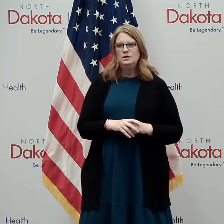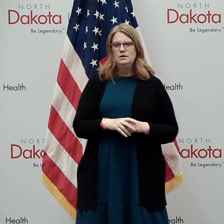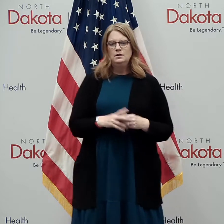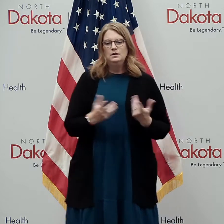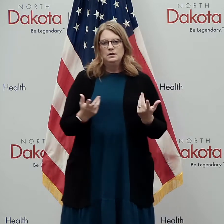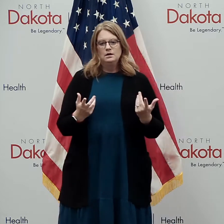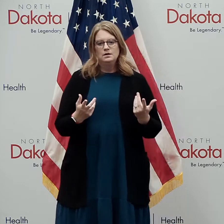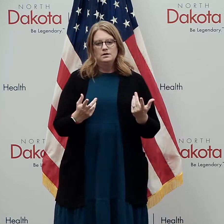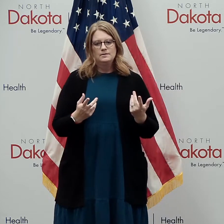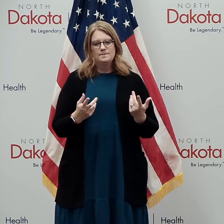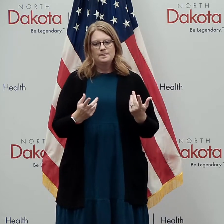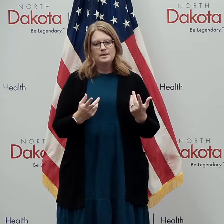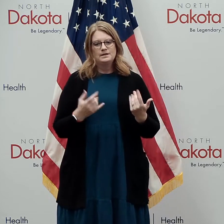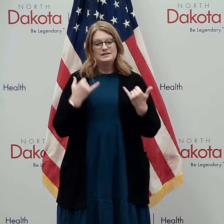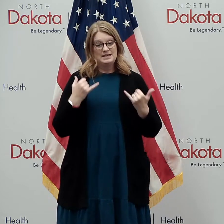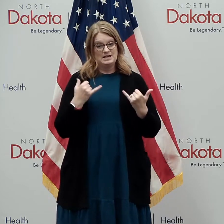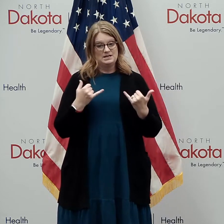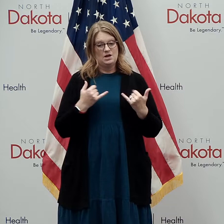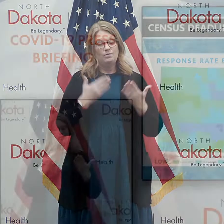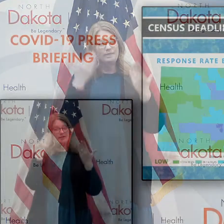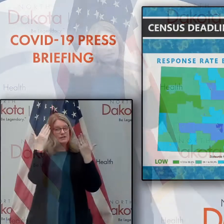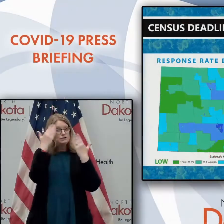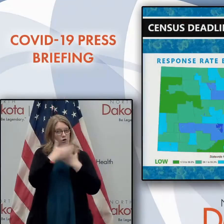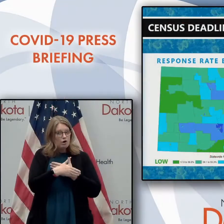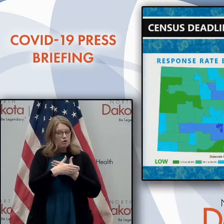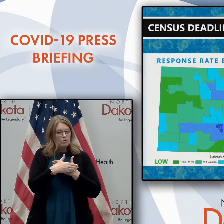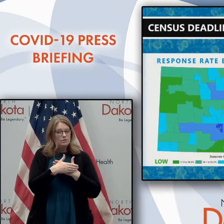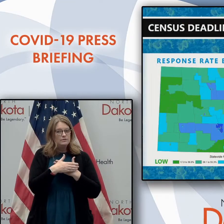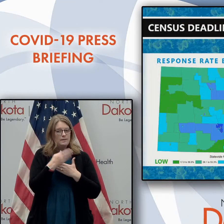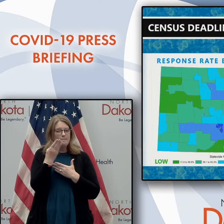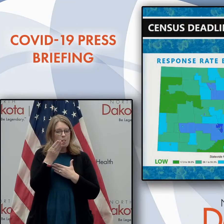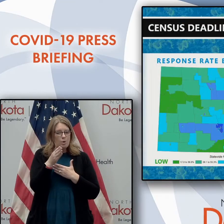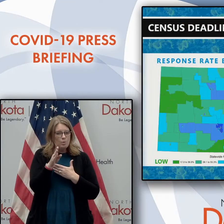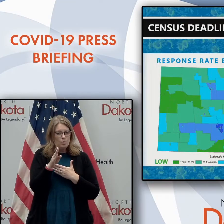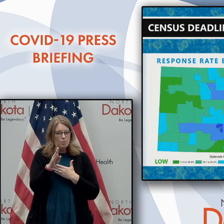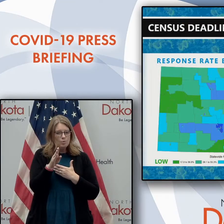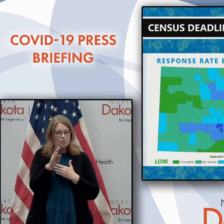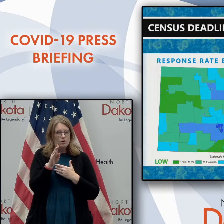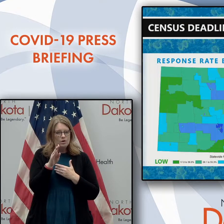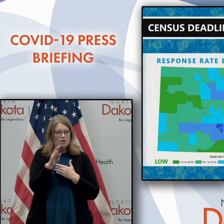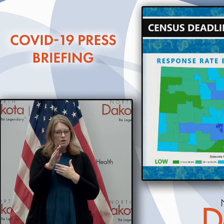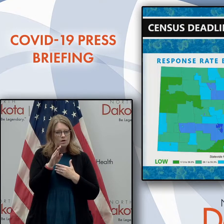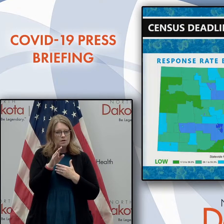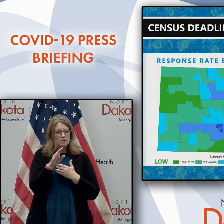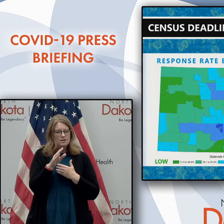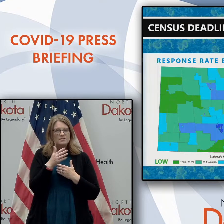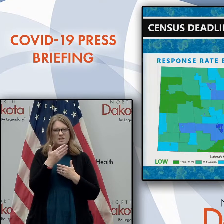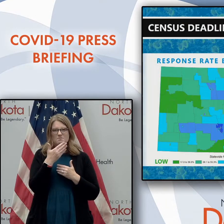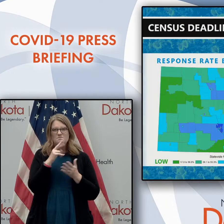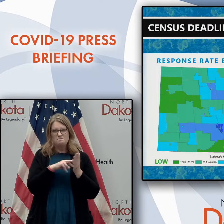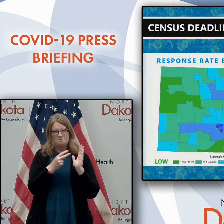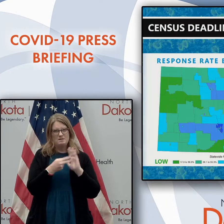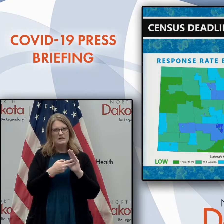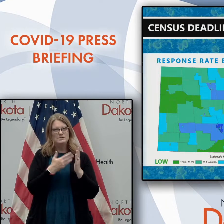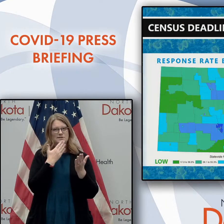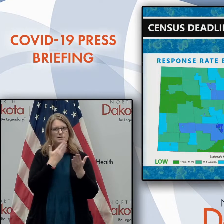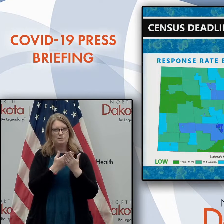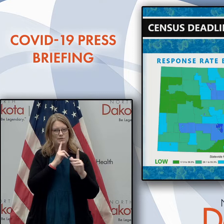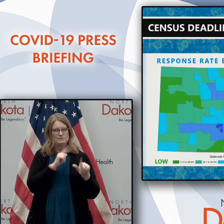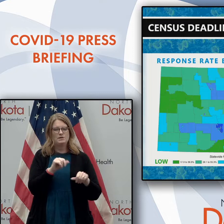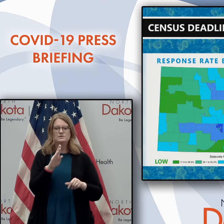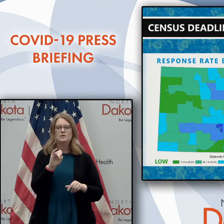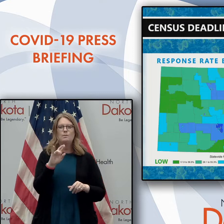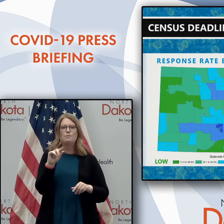They're shown here in the darker blue that you get on this slide, the better the performance. So Burleigh